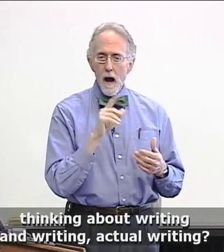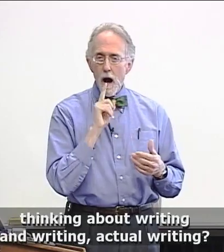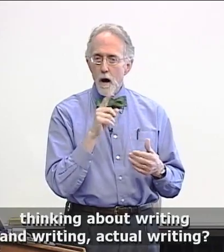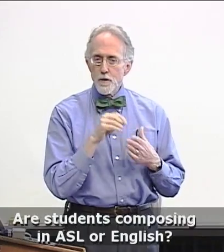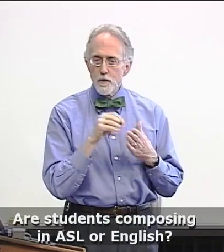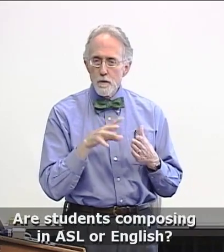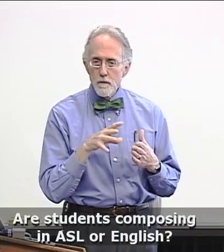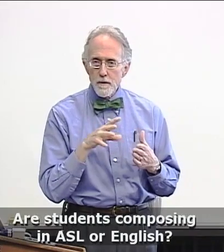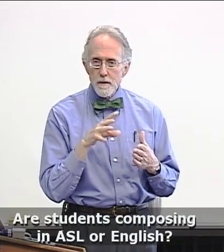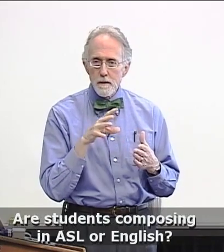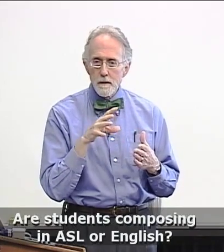Are students